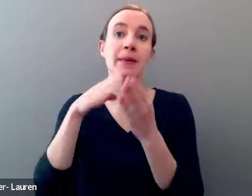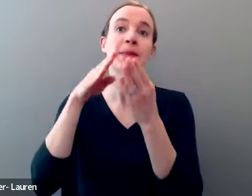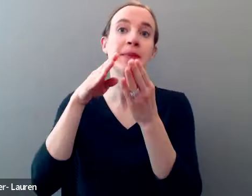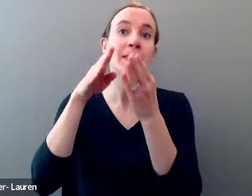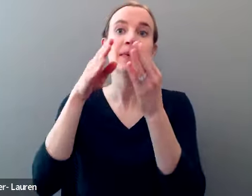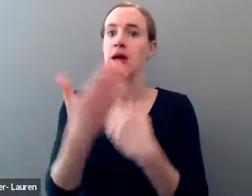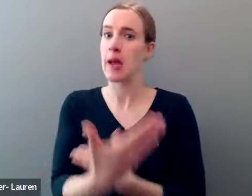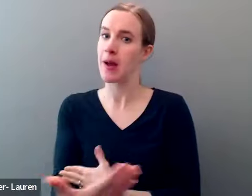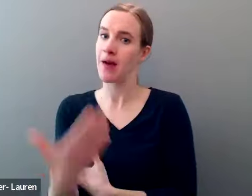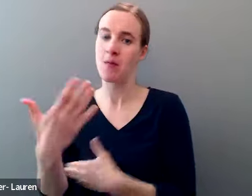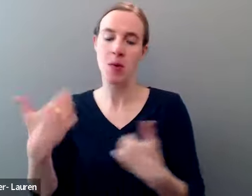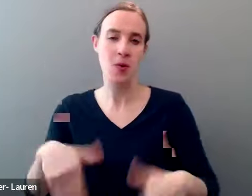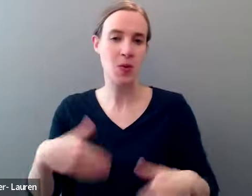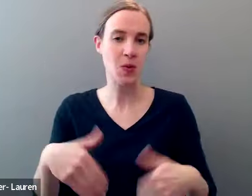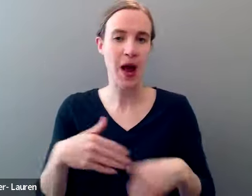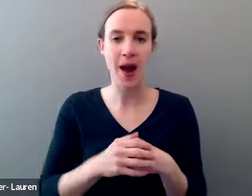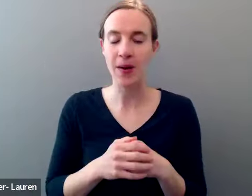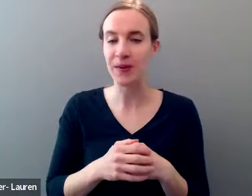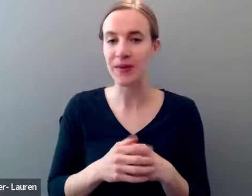to hear. We have little chickadees out our window.